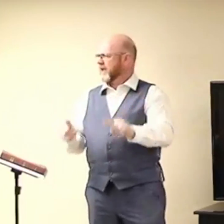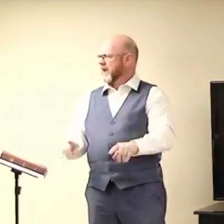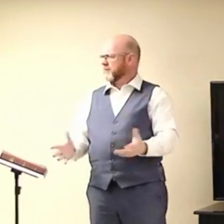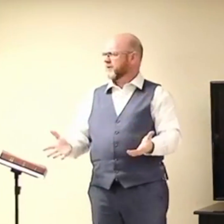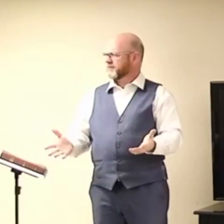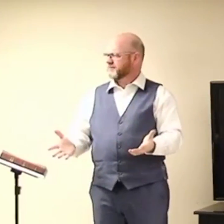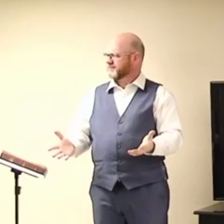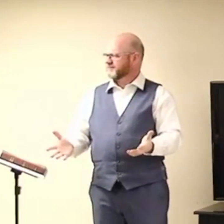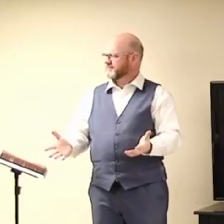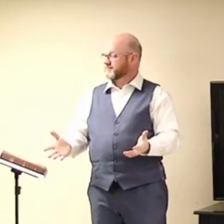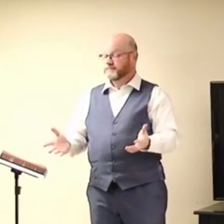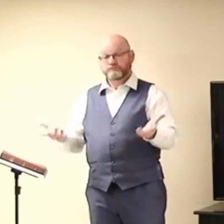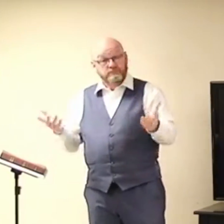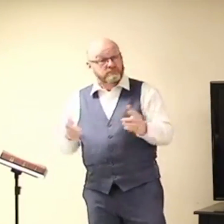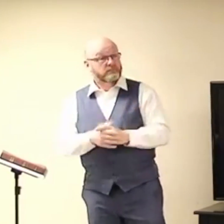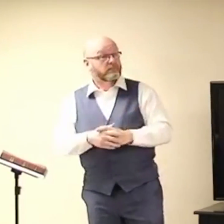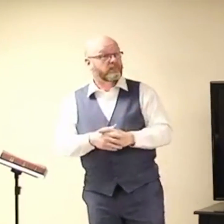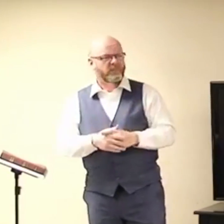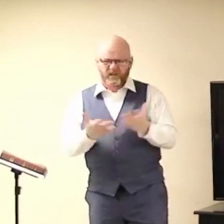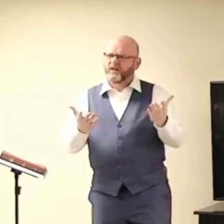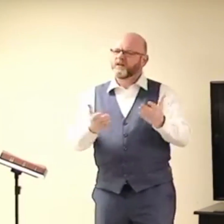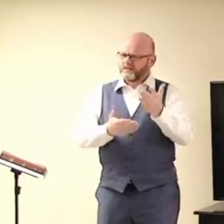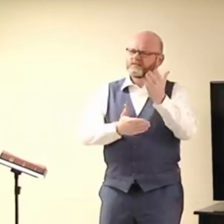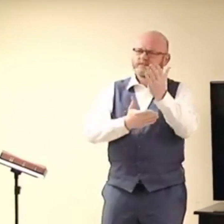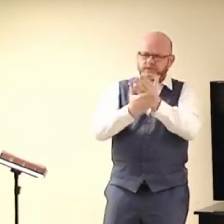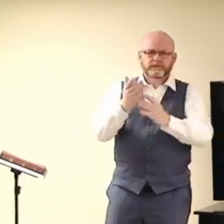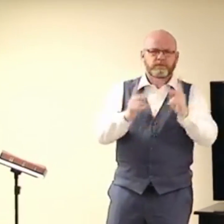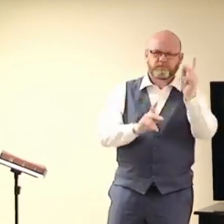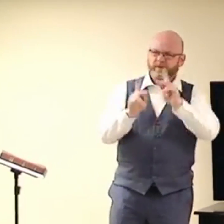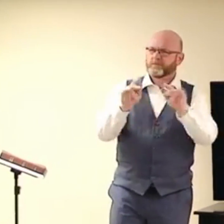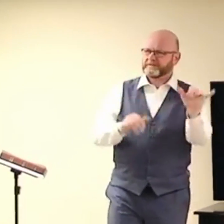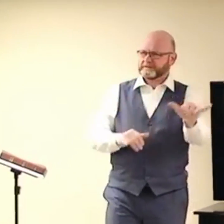good idea man, but not so great on the follow